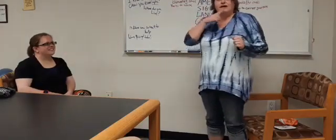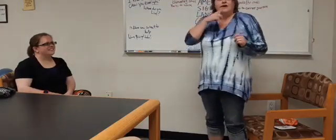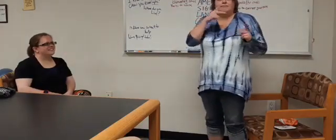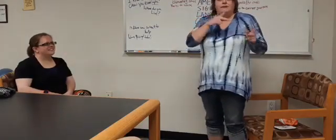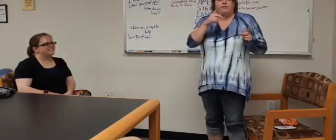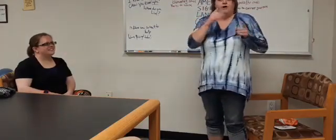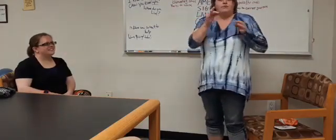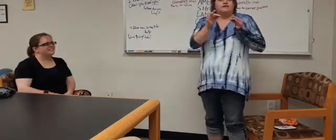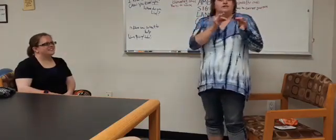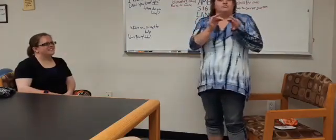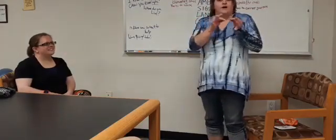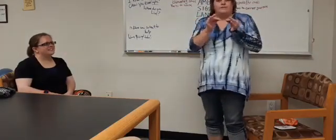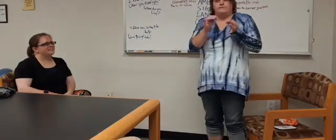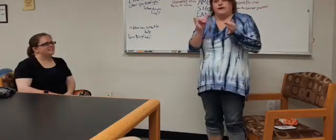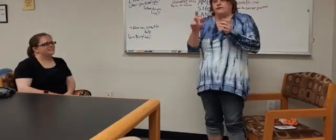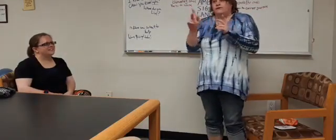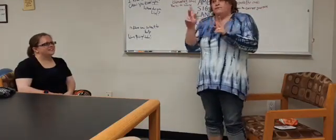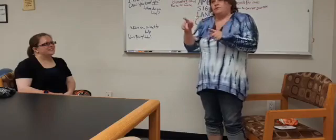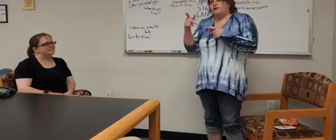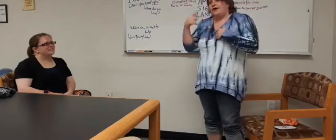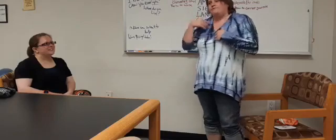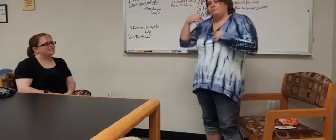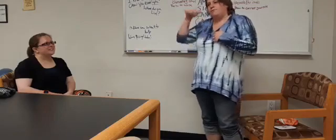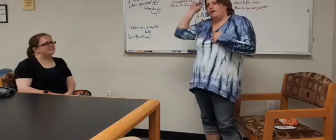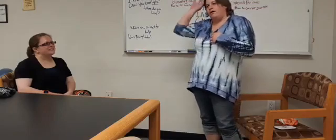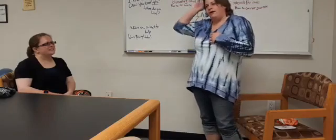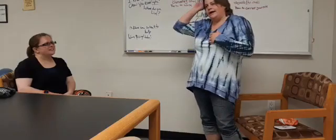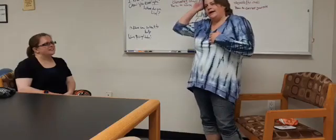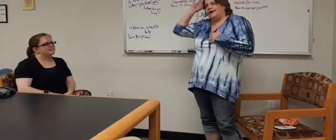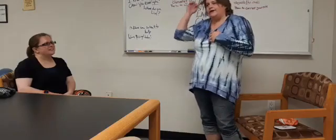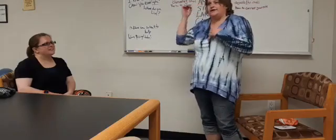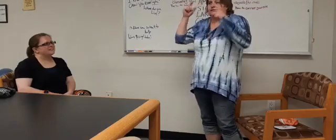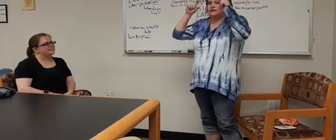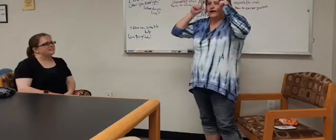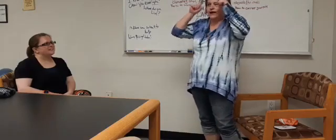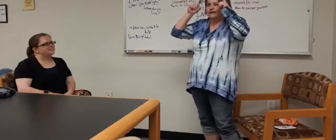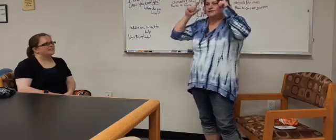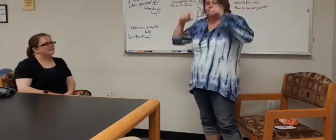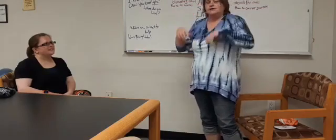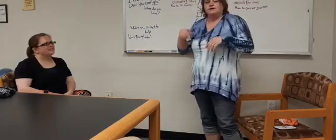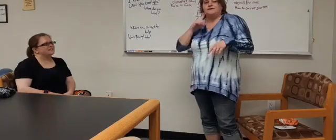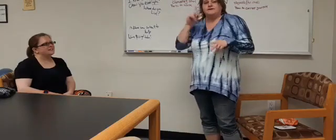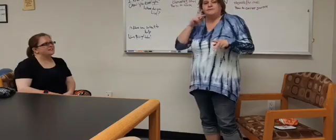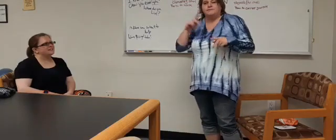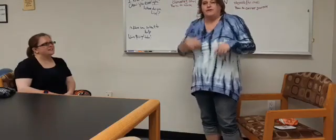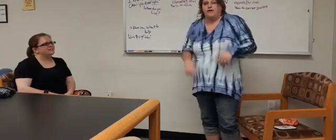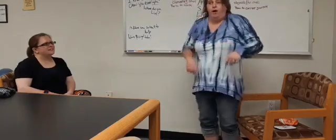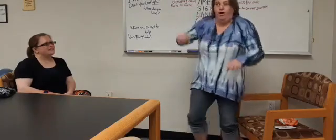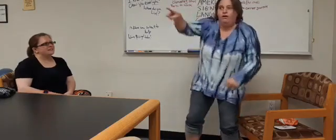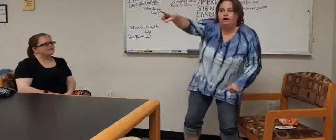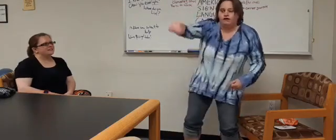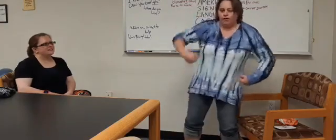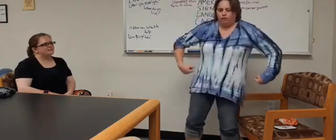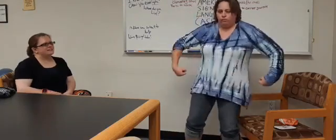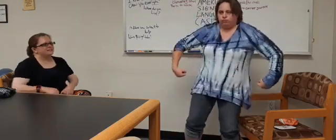people always try put they have a blonde hair Right. glasses, but the people go, oh, yeah.